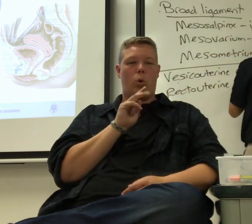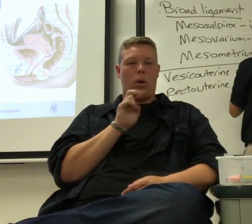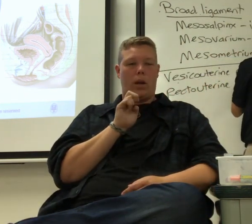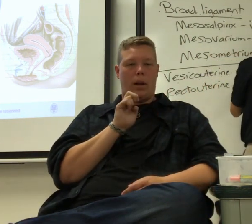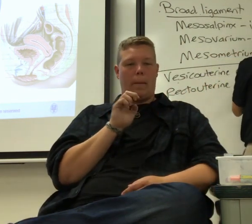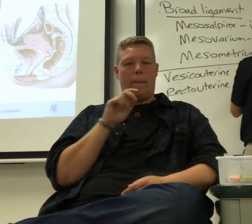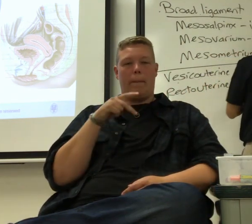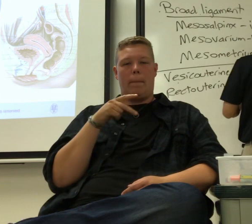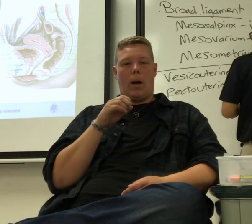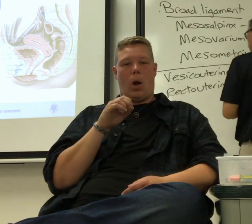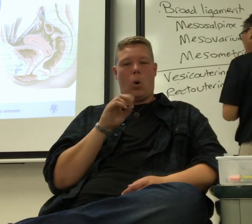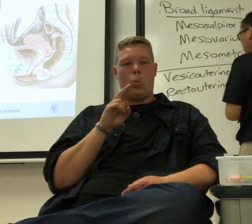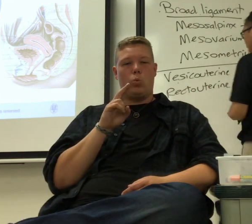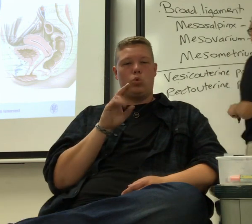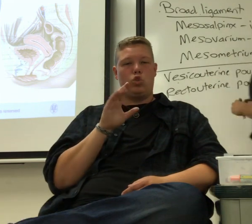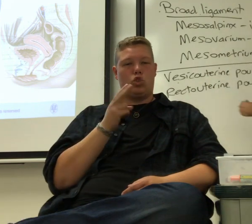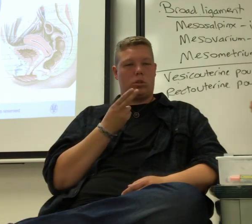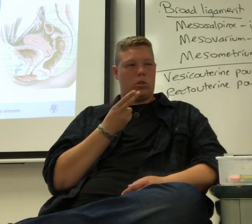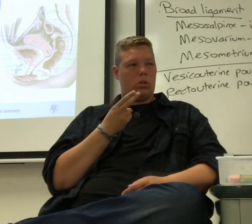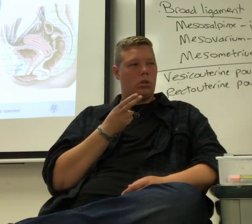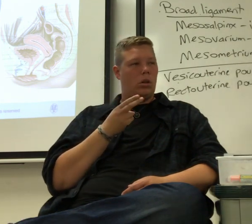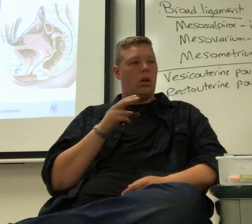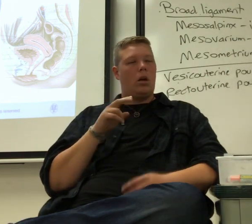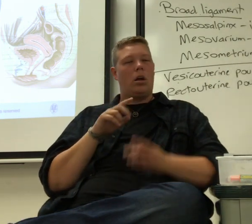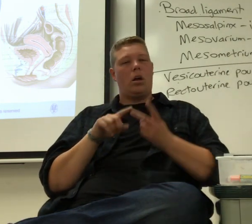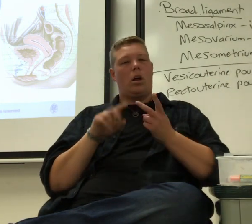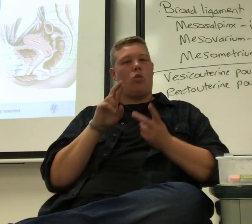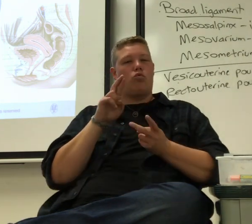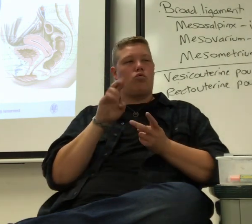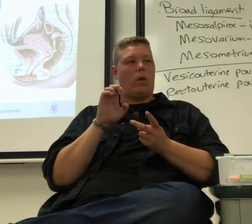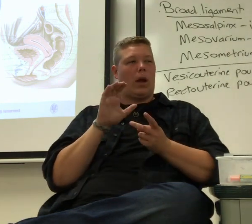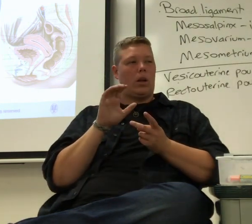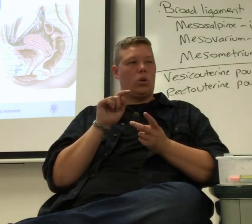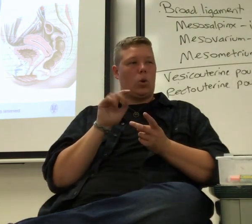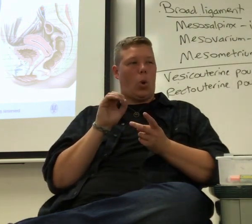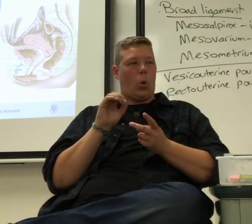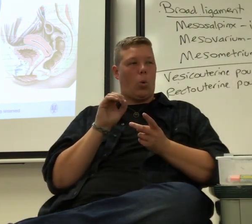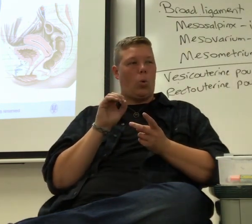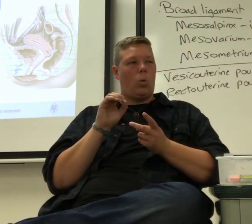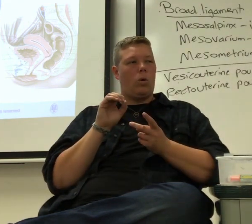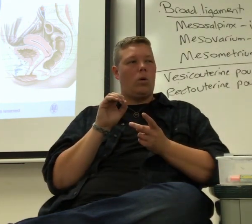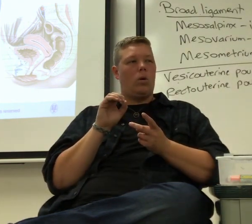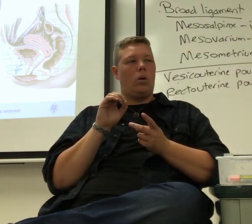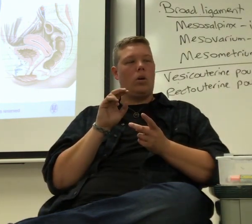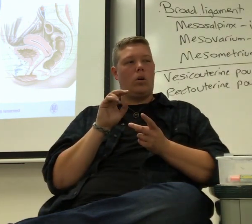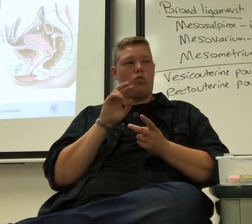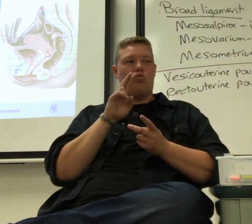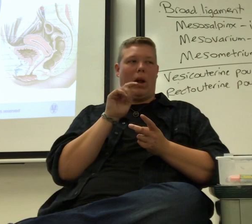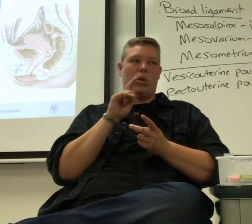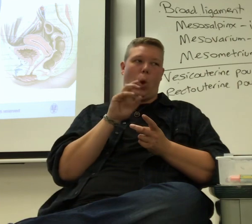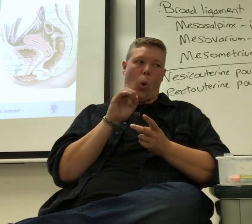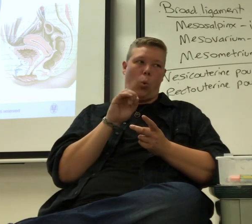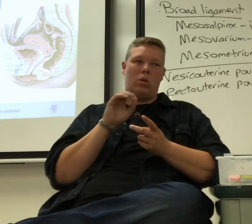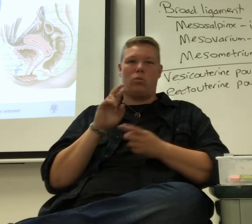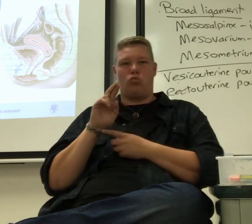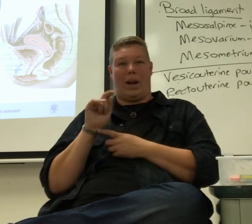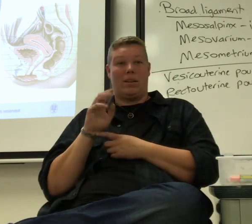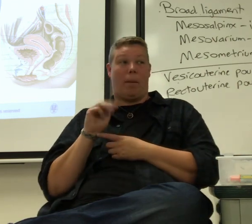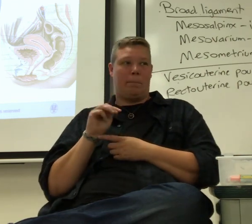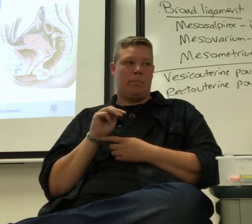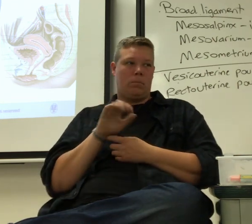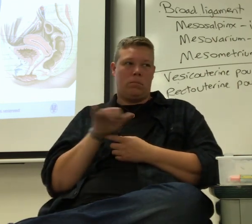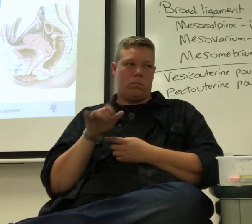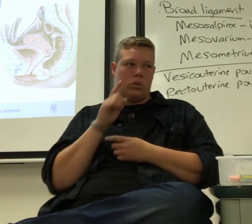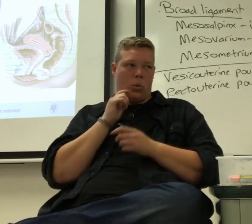pouch. By the name, you can remember where it is, because recto refers to rectum, and